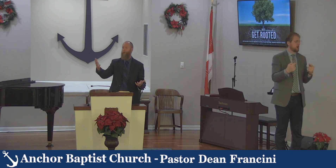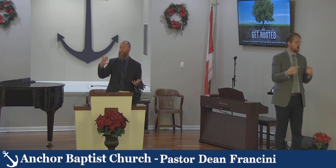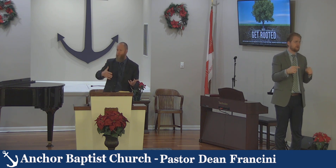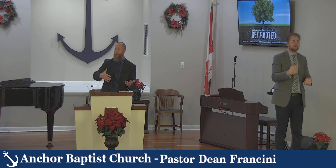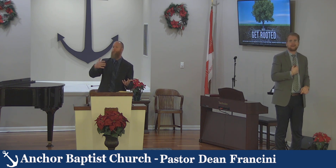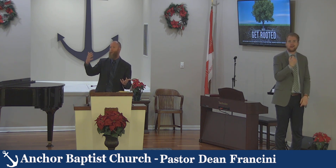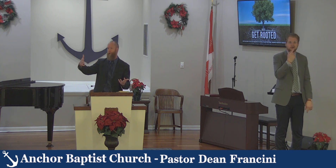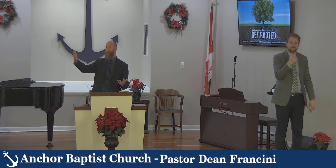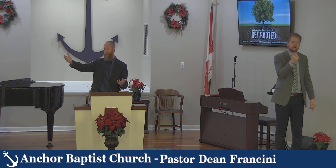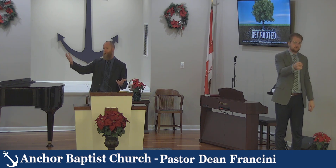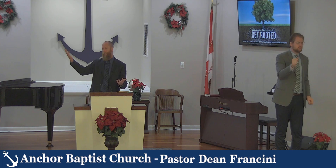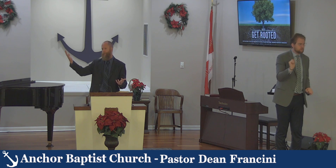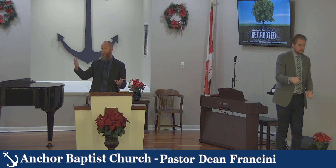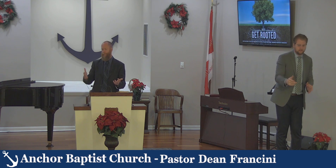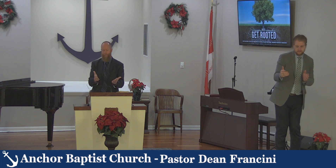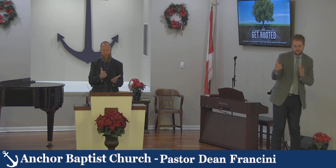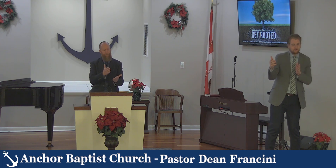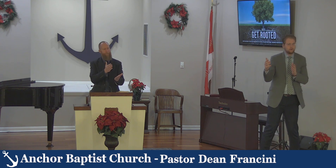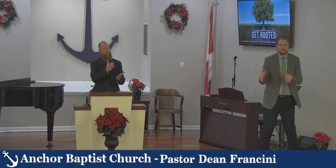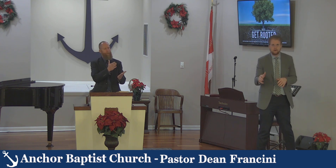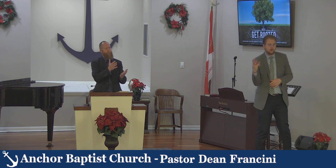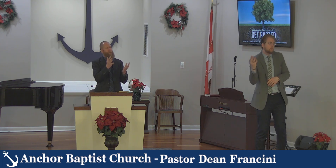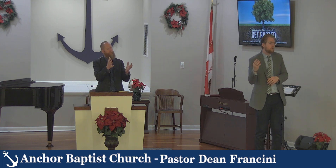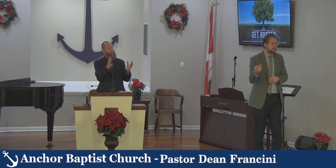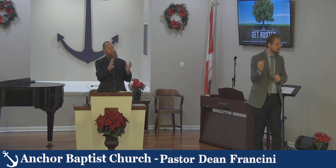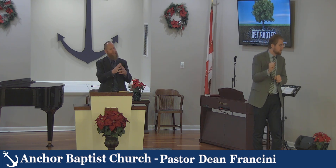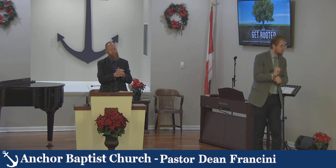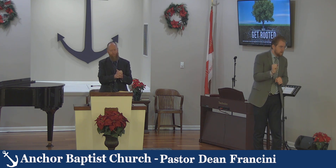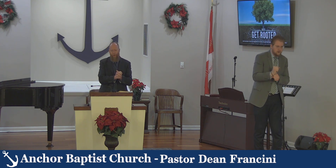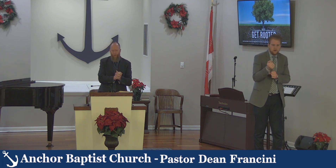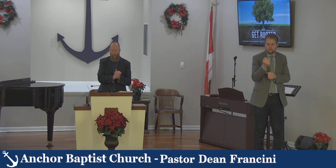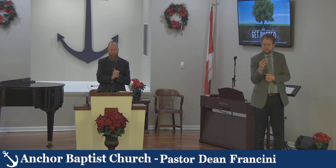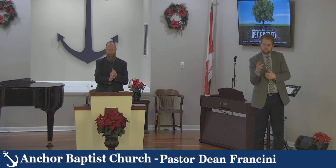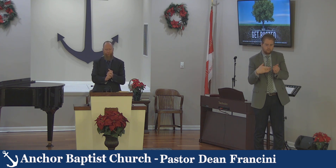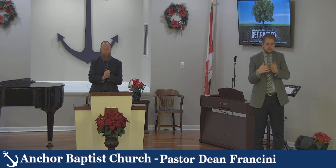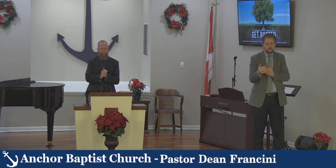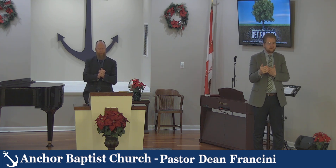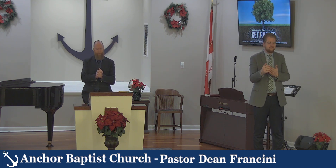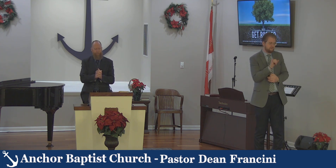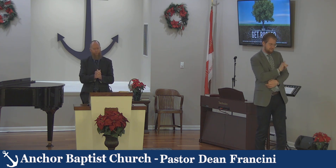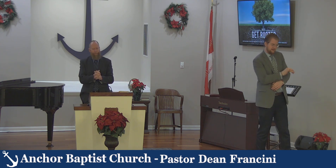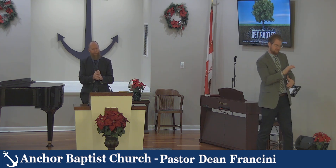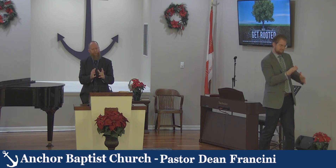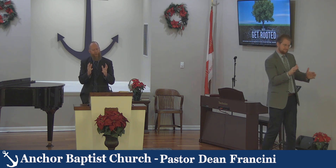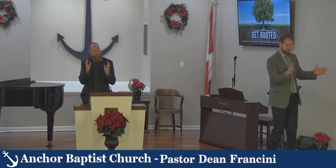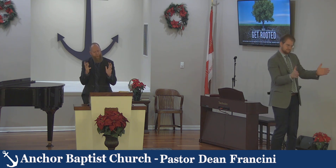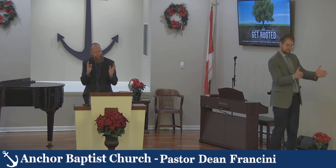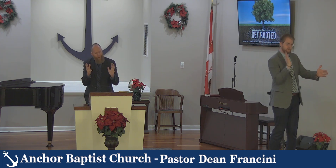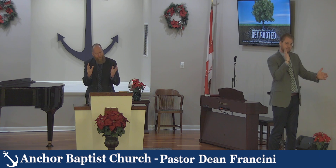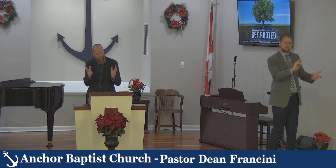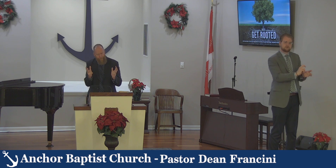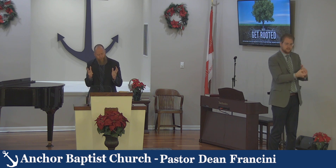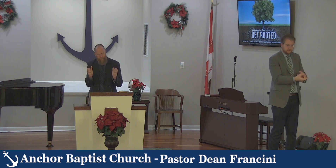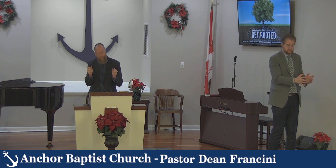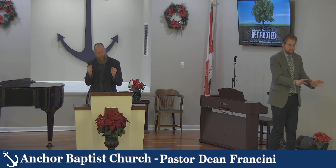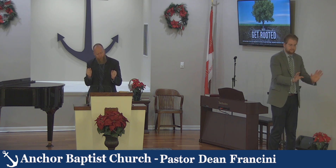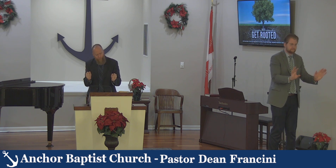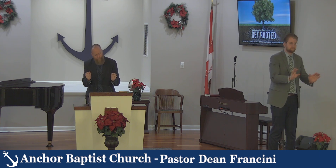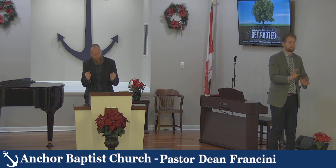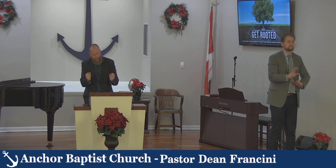work as well for the cause of Christ. I get that. But just for the sake of the argument, the context this morning, just kind of wrap your mind